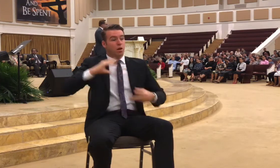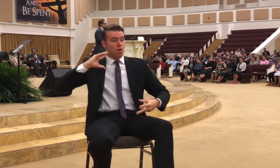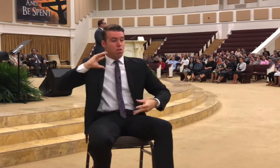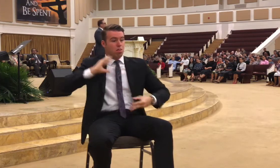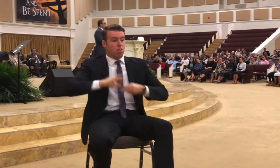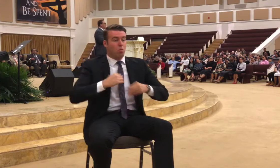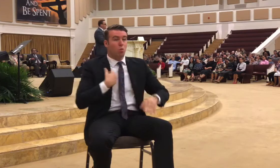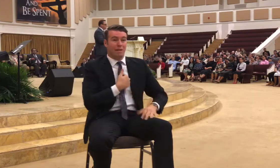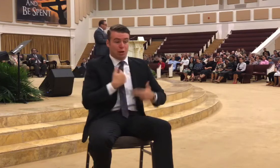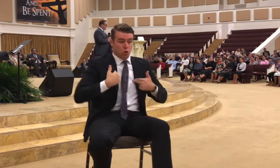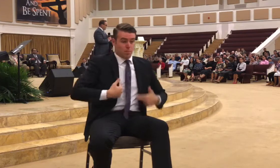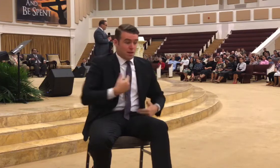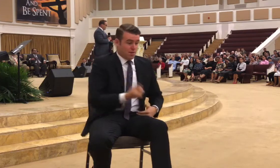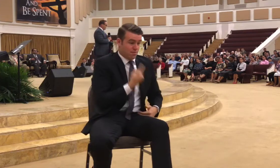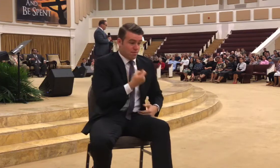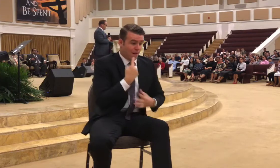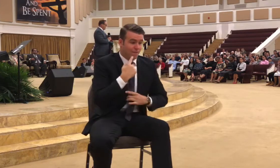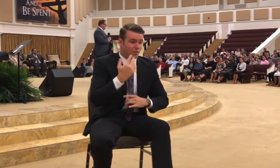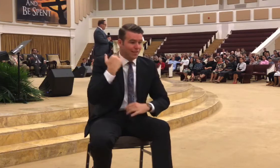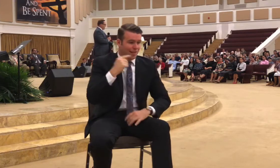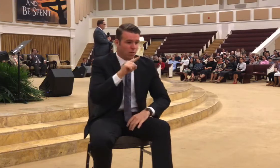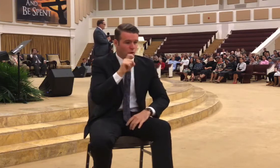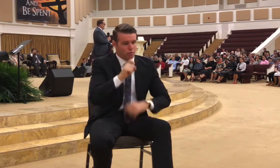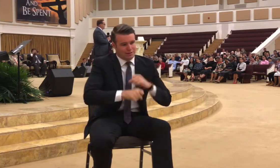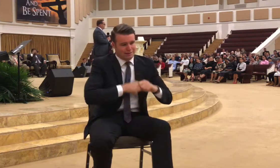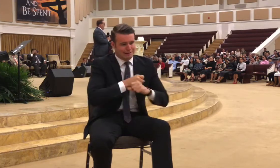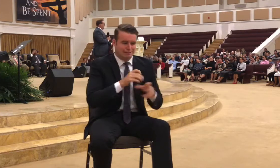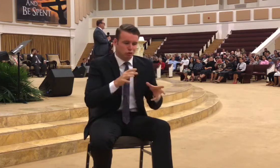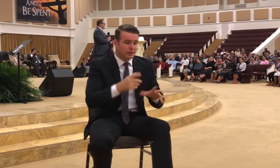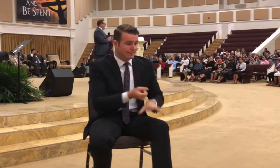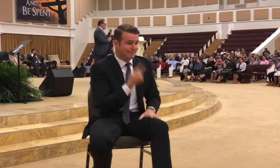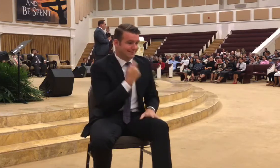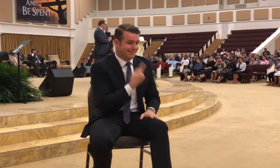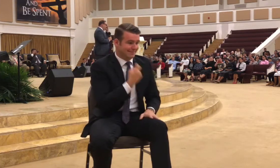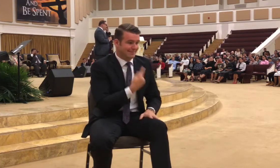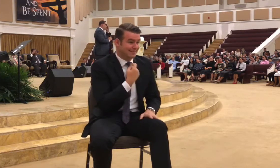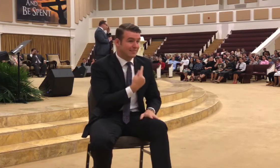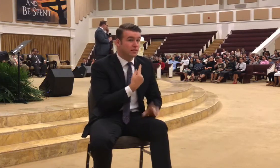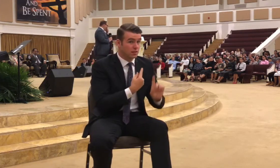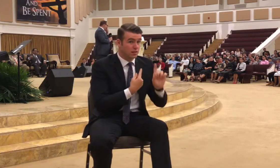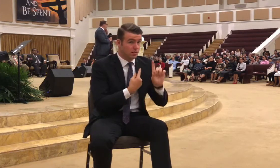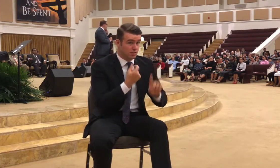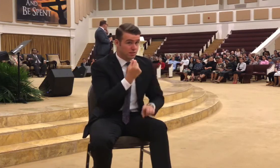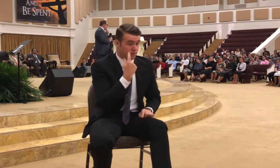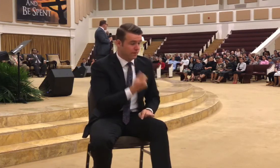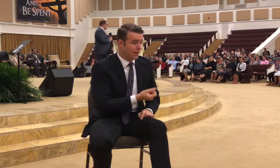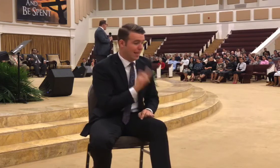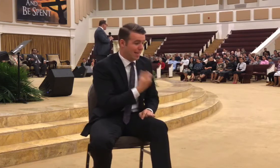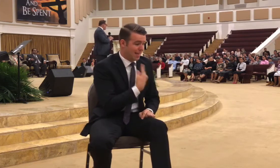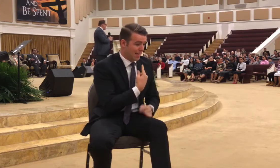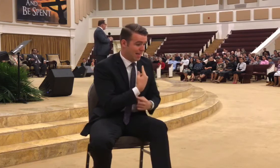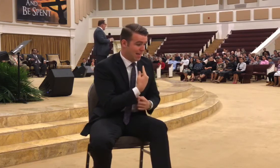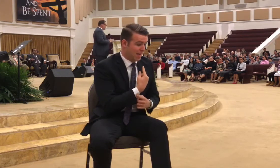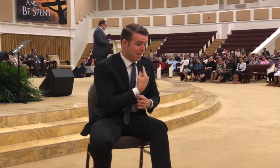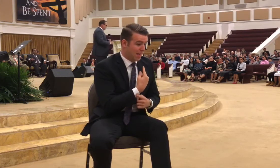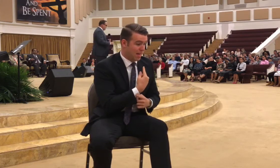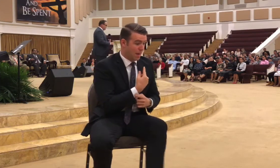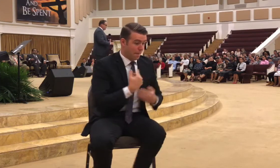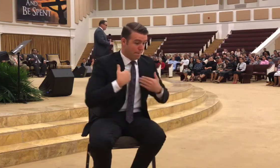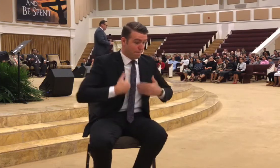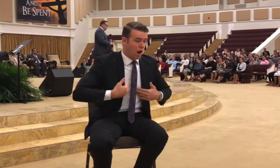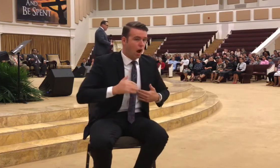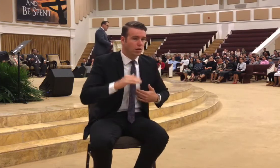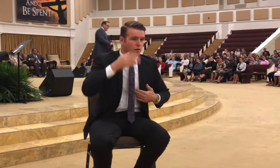humans in the last 100 years, that bodies that were made to fight infections